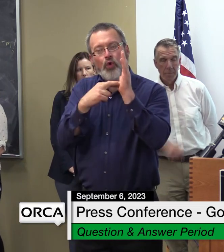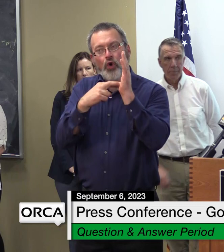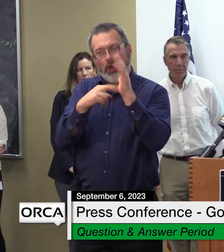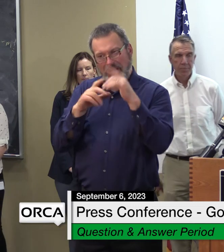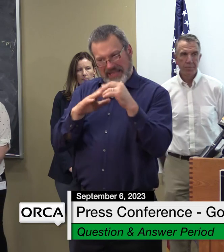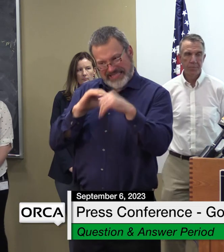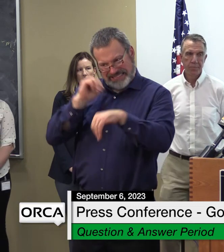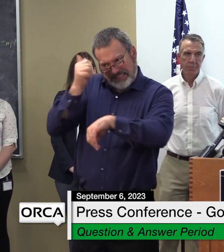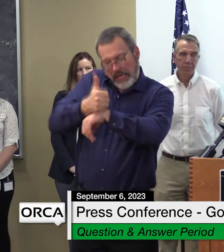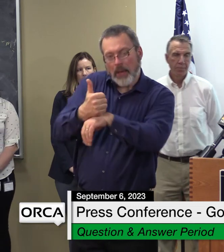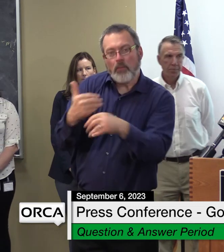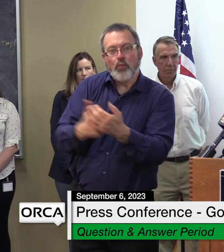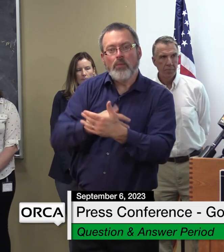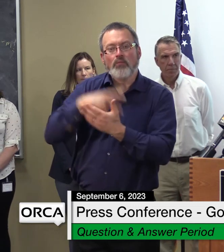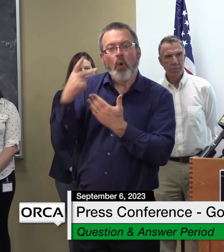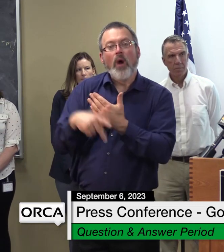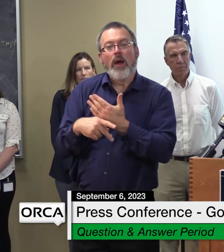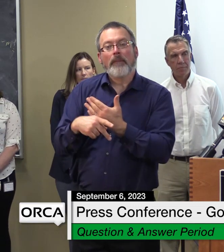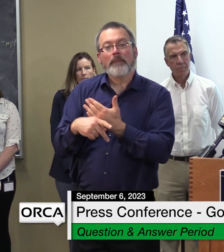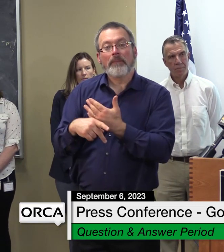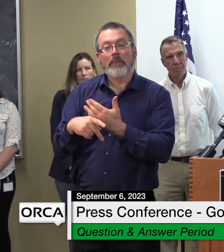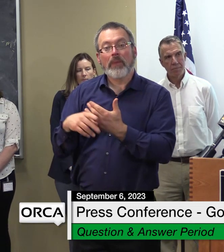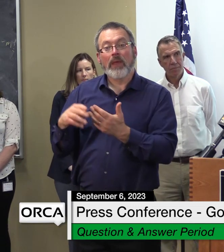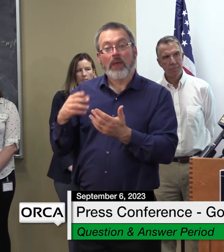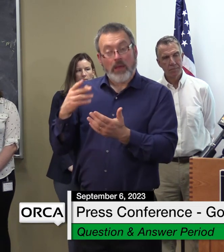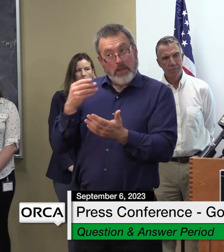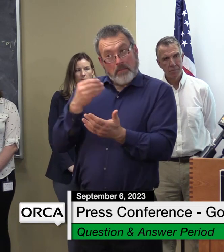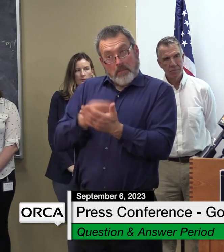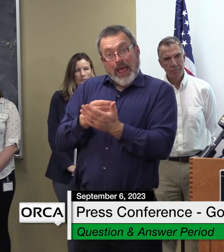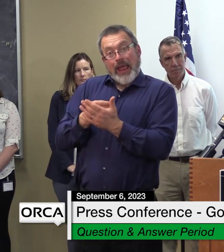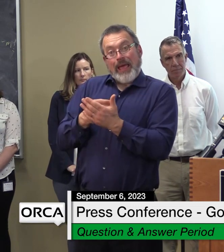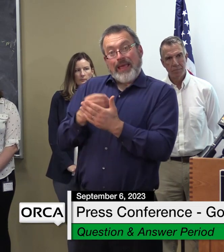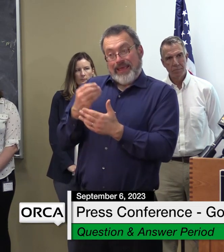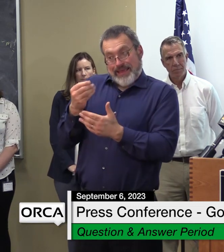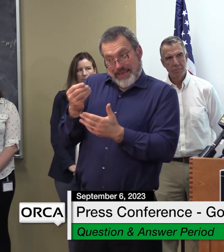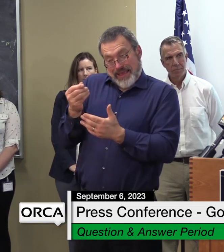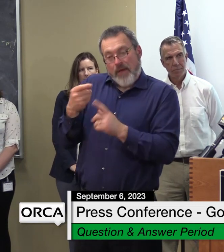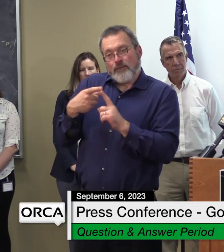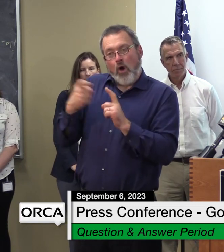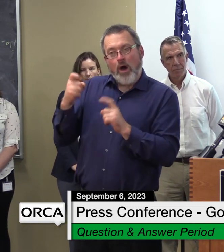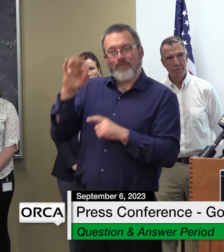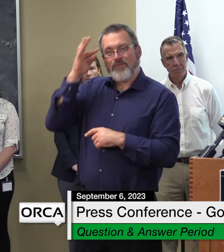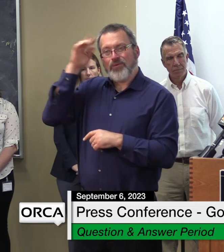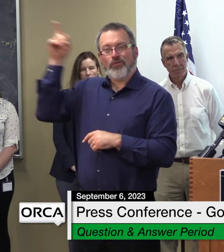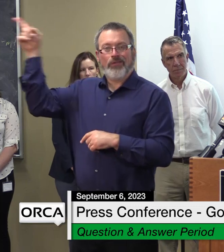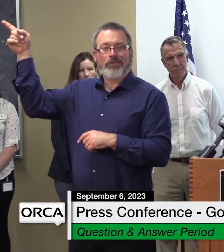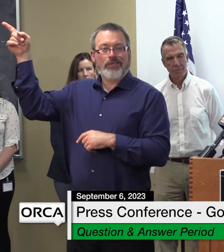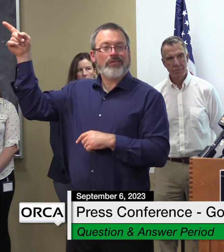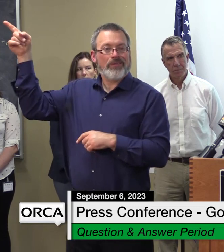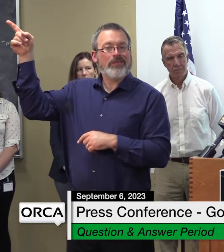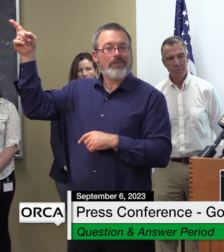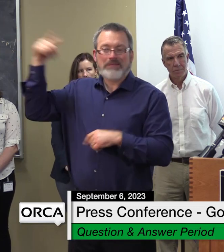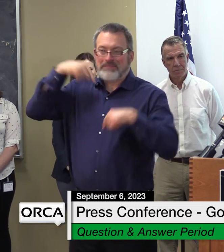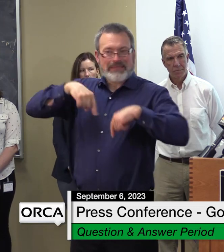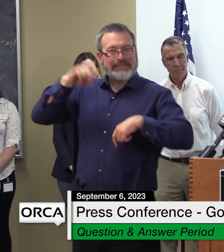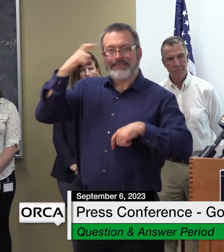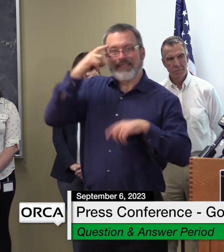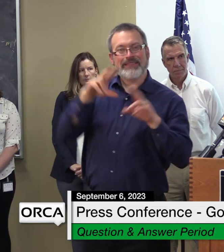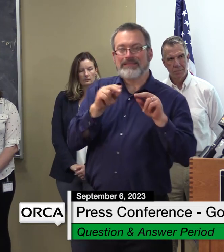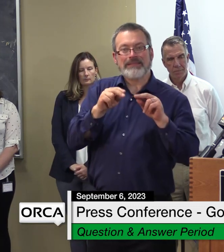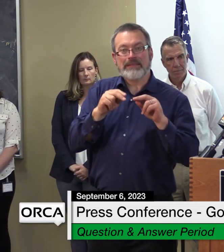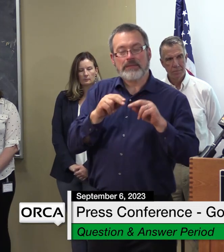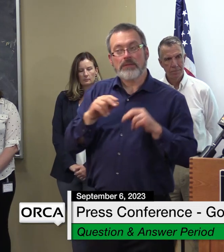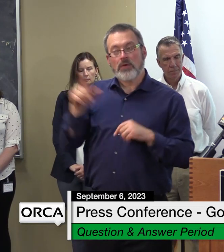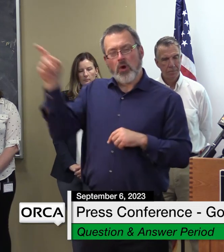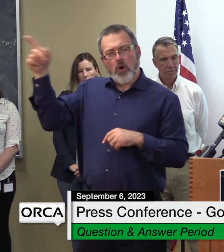that's provided by the state, it's provided by the federal government, and it's highly regulated by the federal